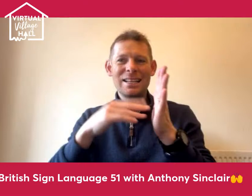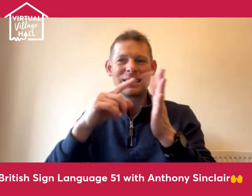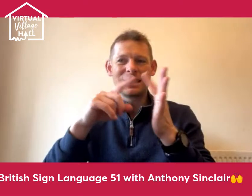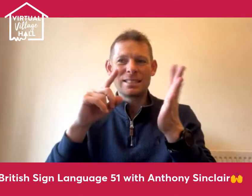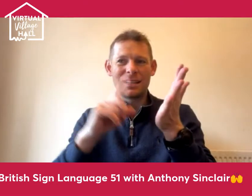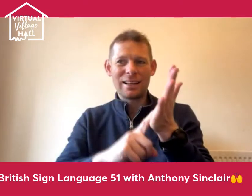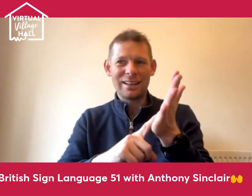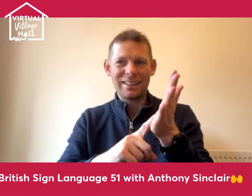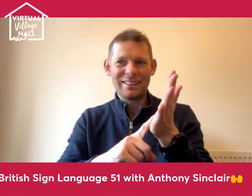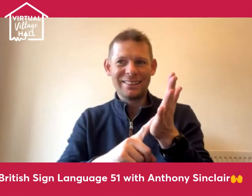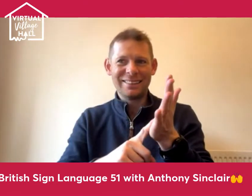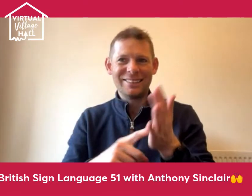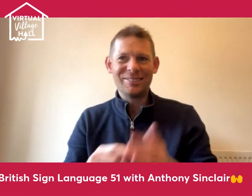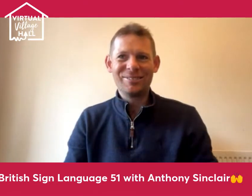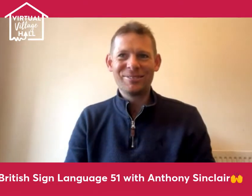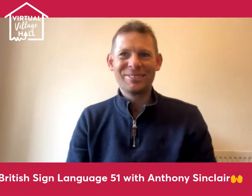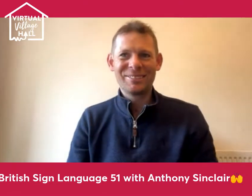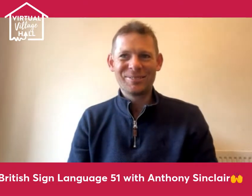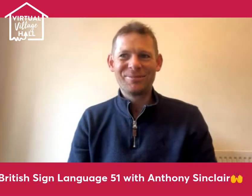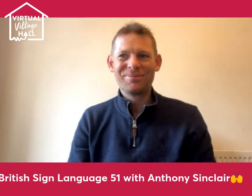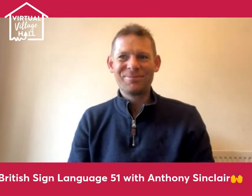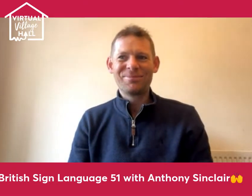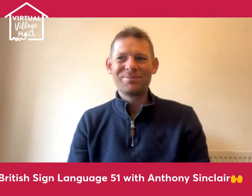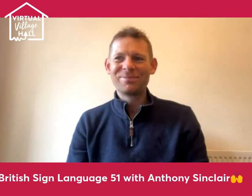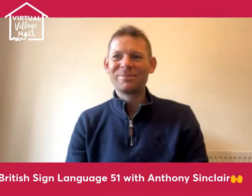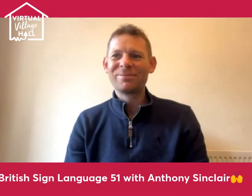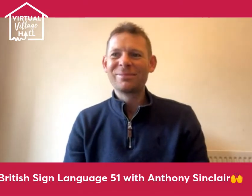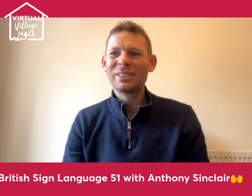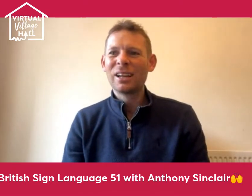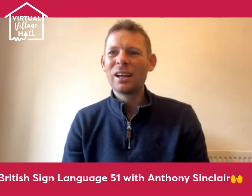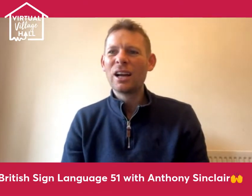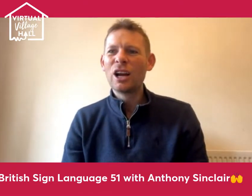Good morning, Hazel. Good to have you joining us.